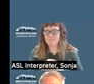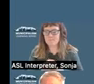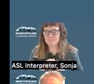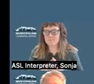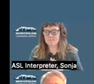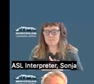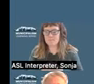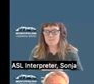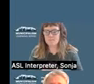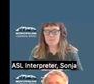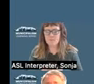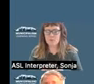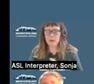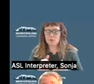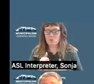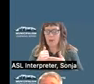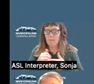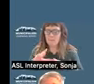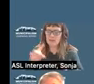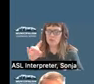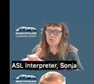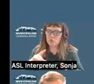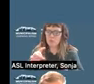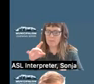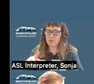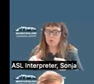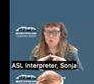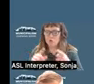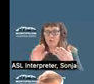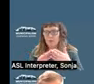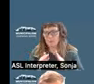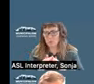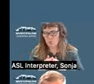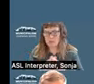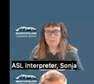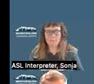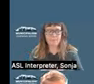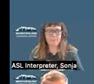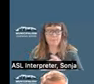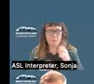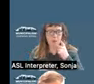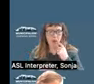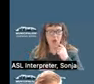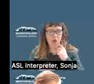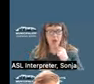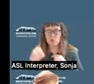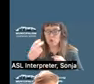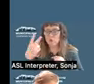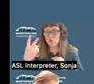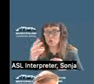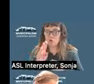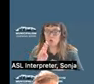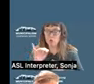contribute to the community there's a like two billion development